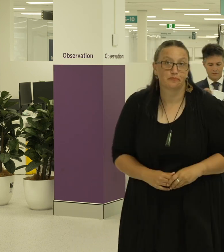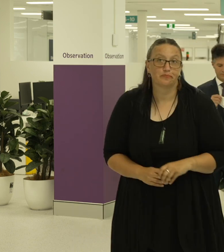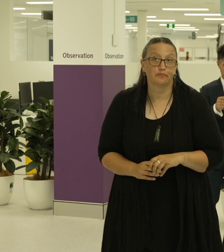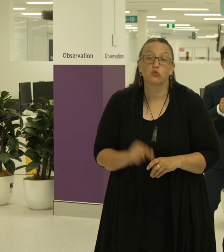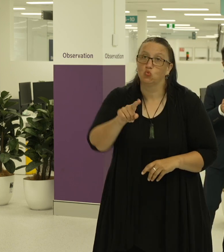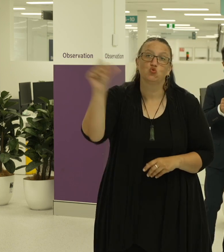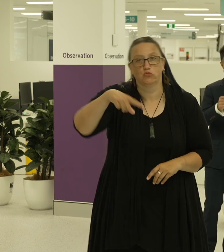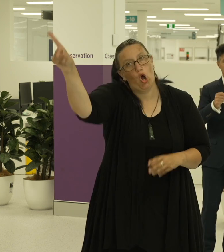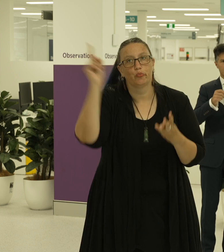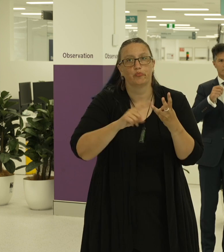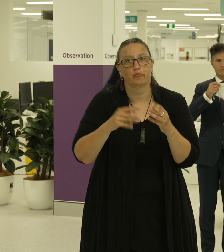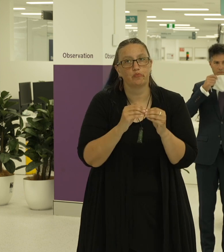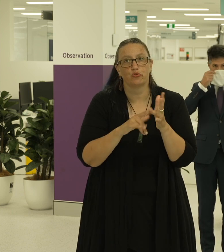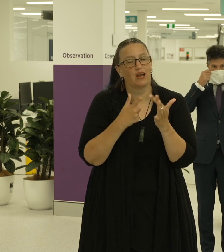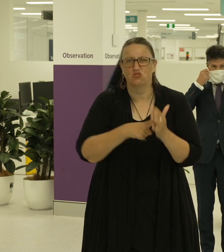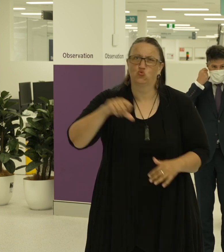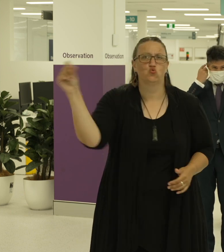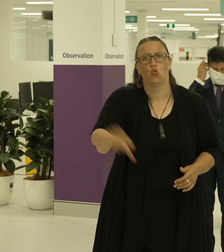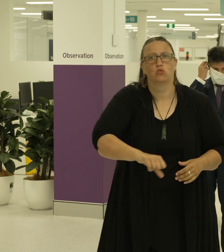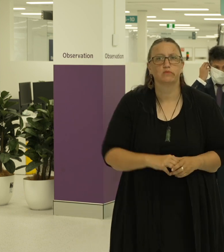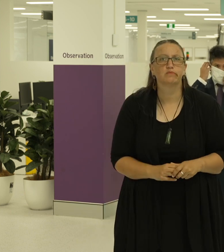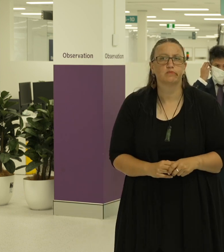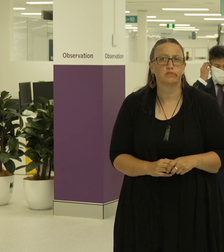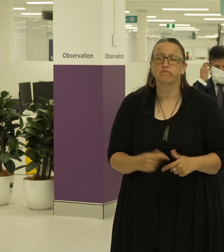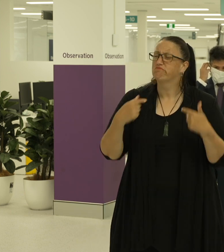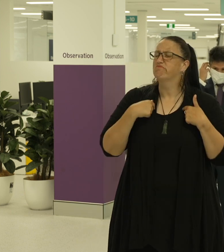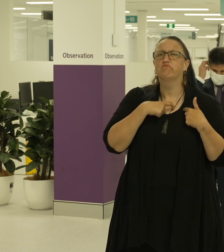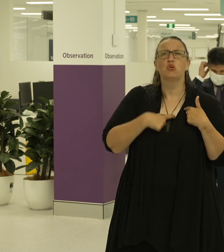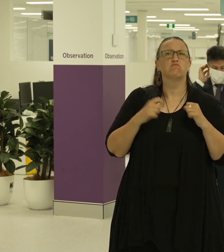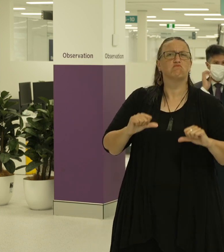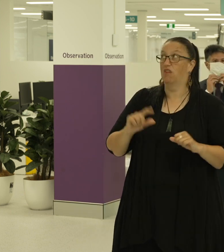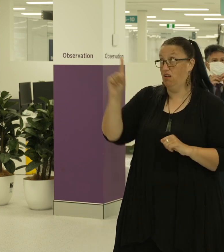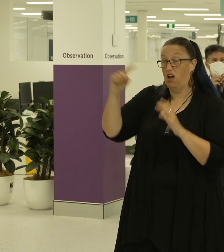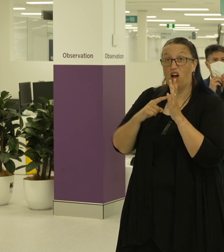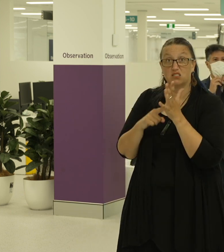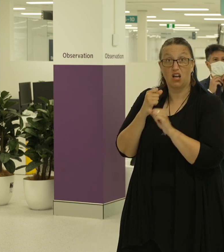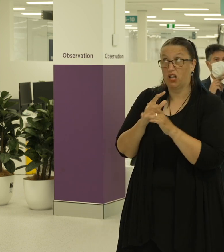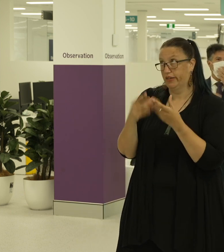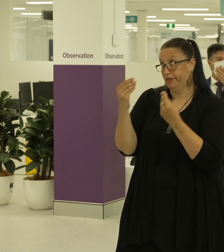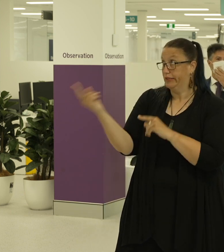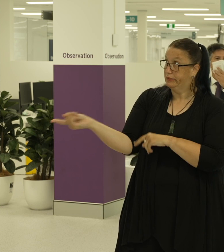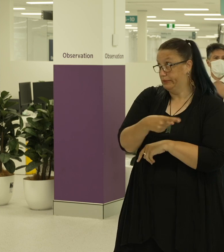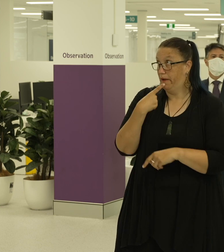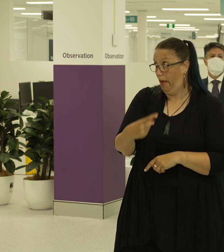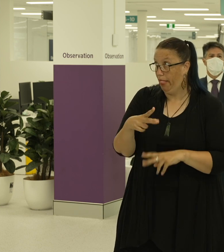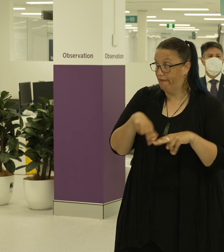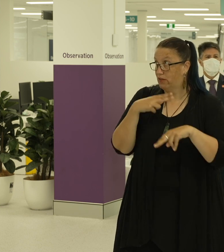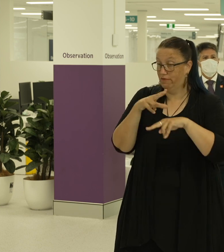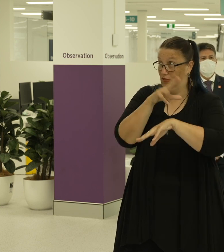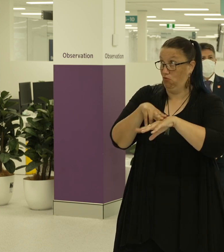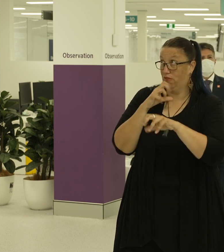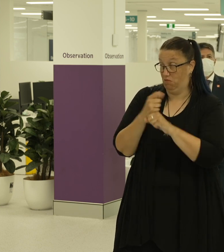boosters, absolutely. Personally, I think that ATAGI should actually give the advice to the federal government so that